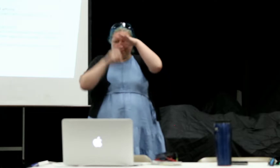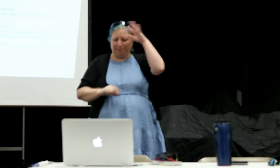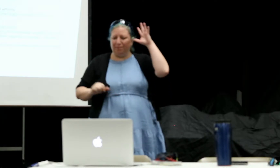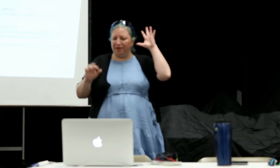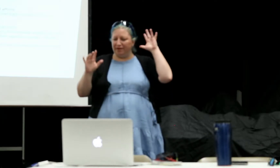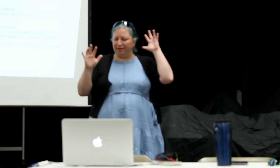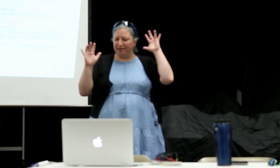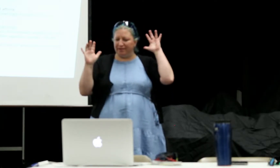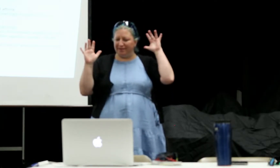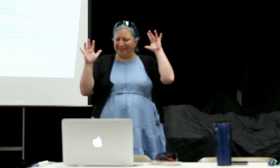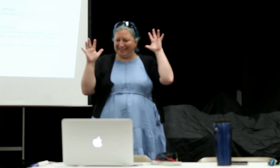And I lost my train of thought.